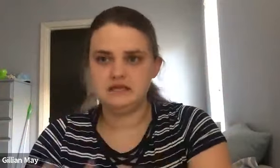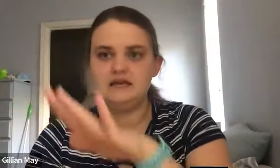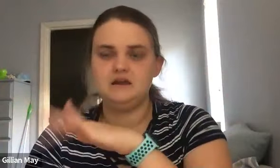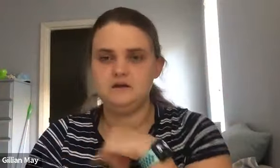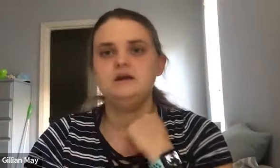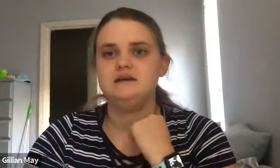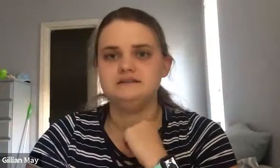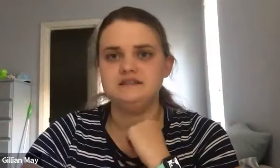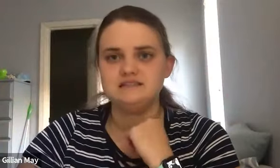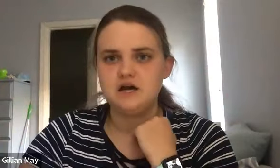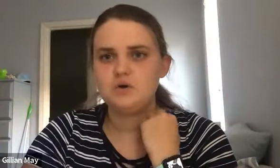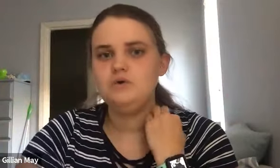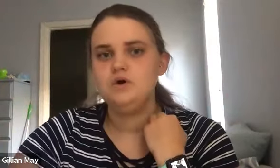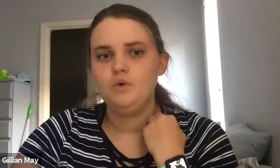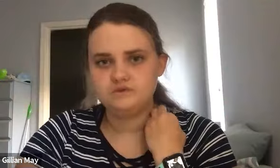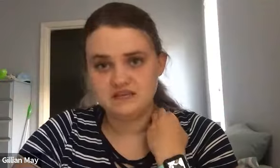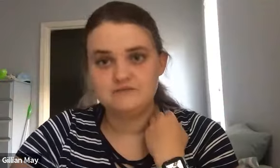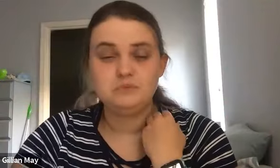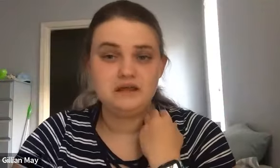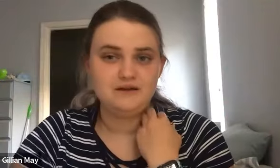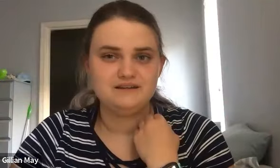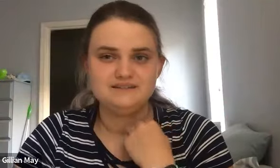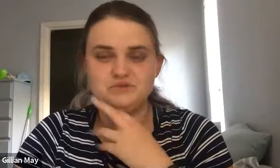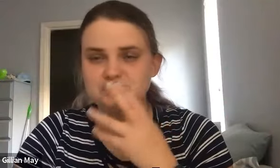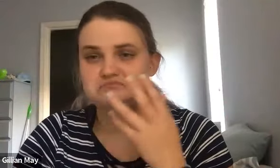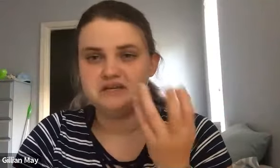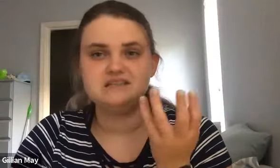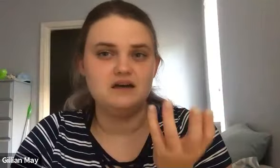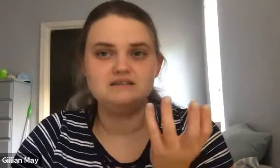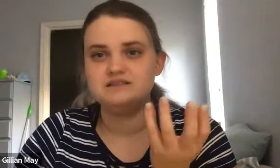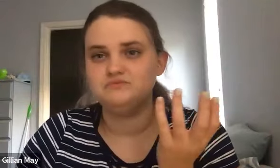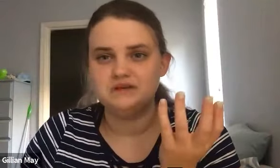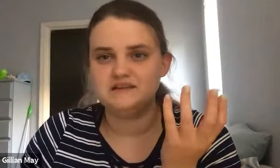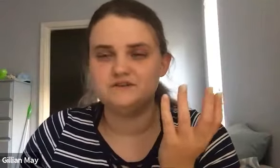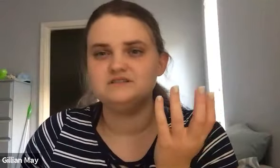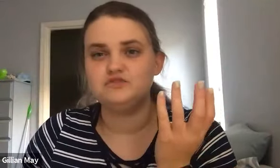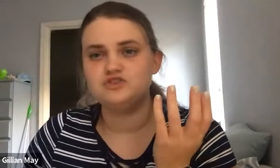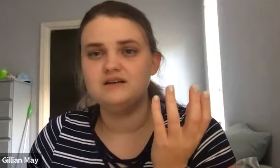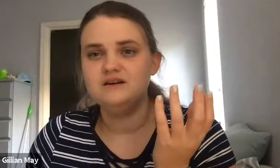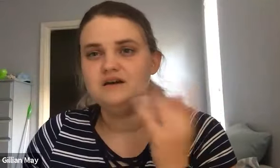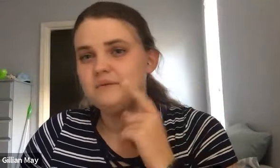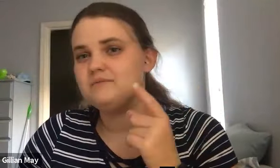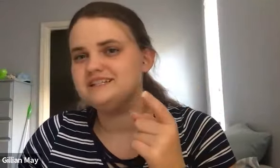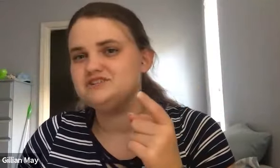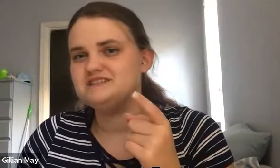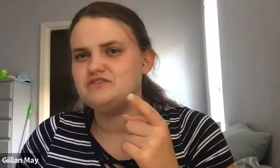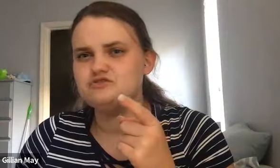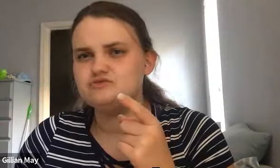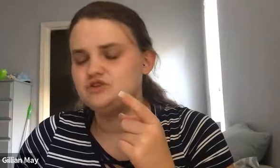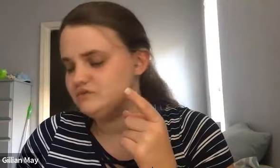Play area. Yes, that's how the sign for playground is, which makes a lot of sense because at first I was like, remember my teacher saying, there's really